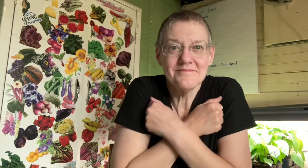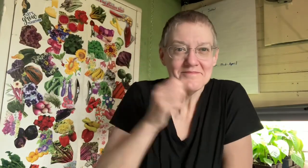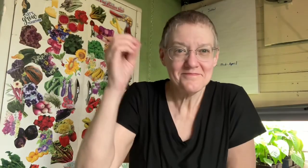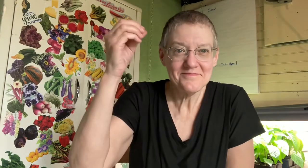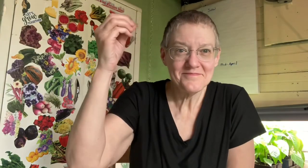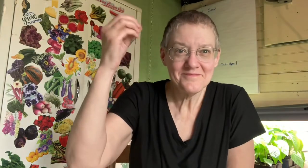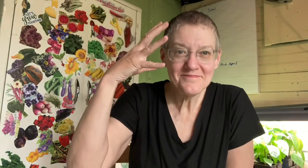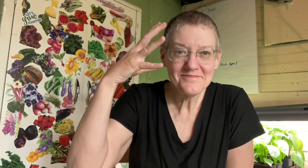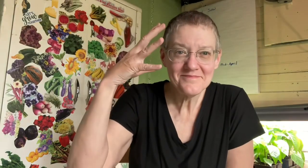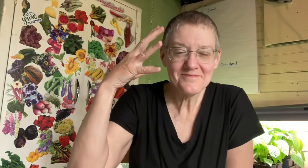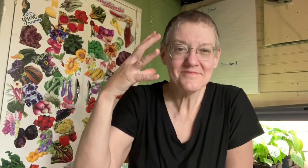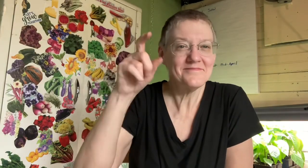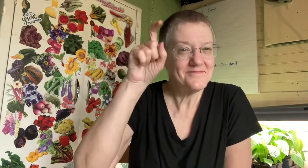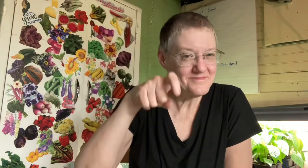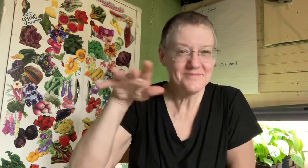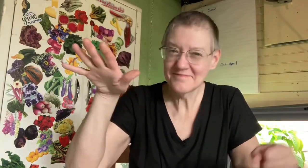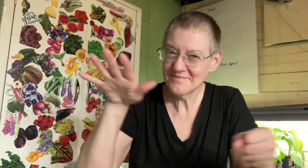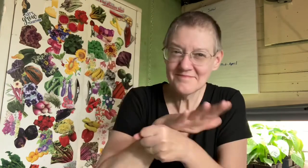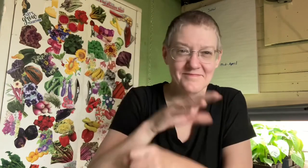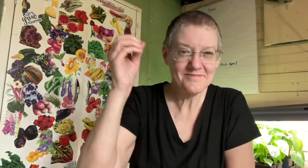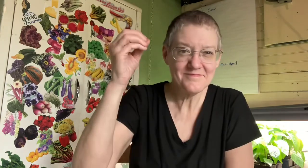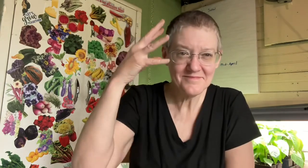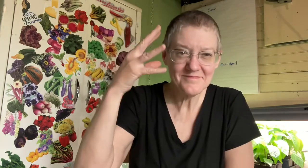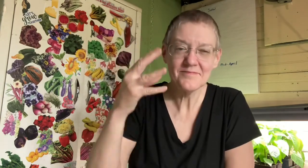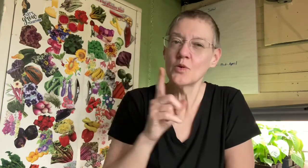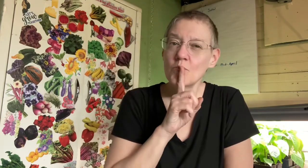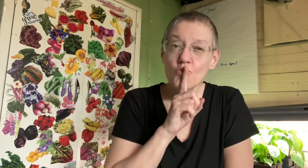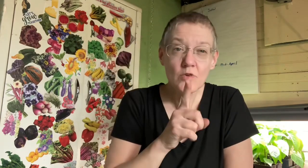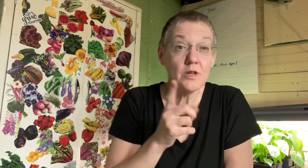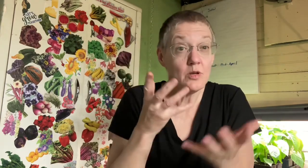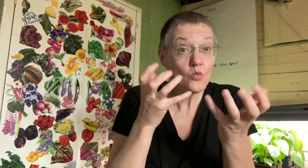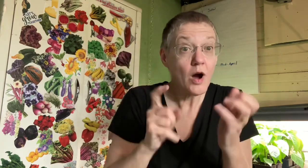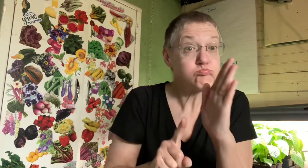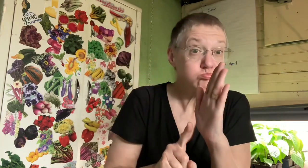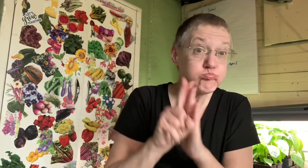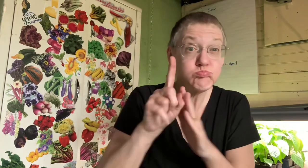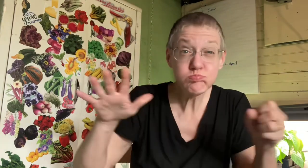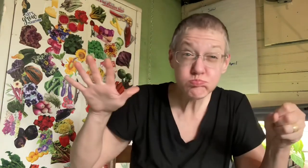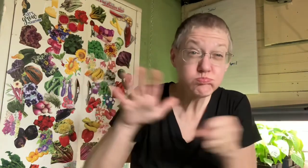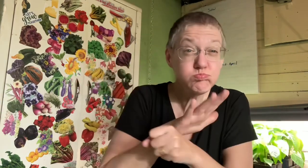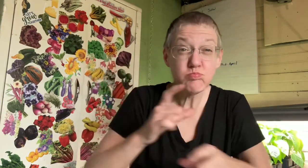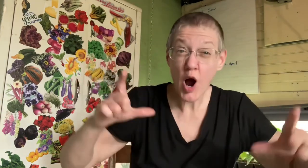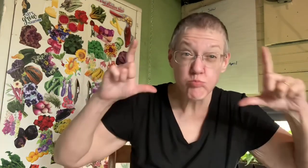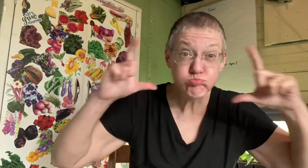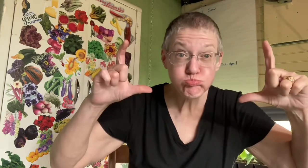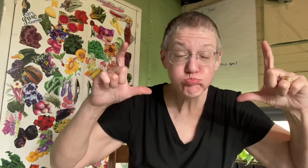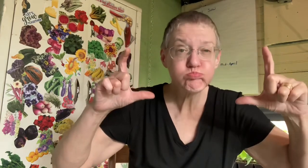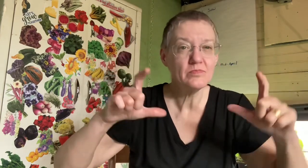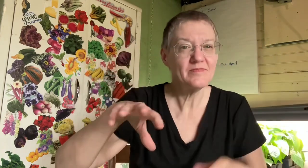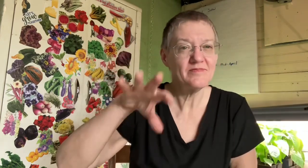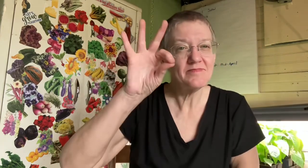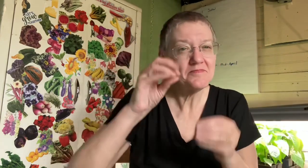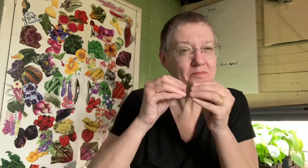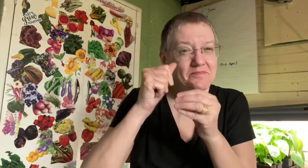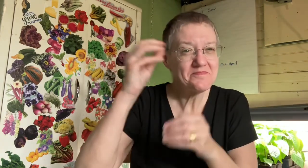Now they're called sunflowers because they love the sun. So they really like full sun. And if you want the tallest, biggest